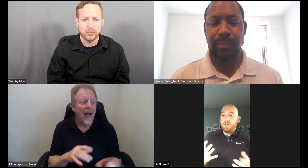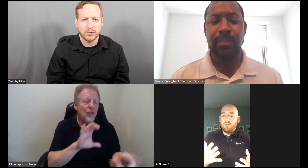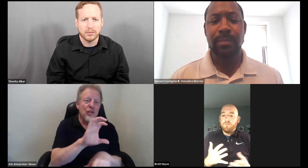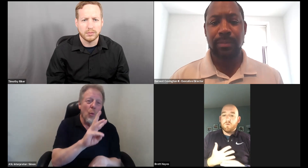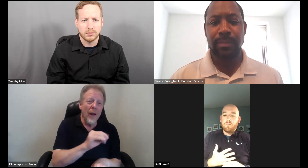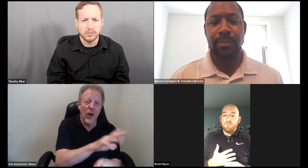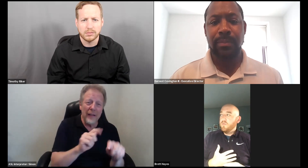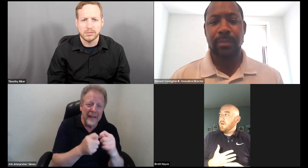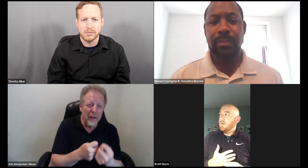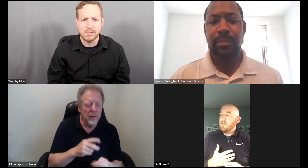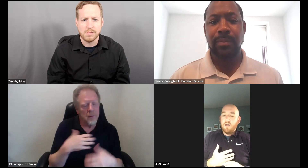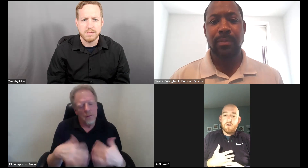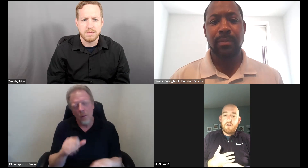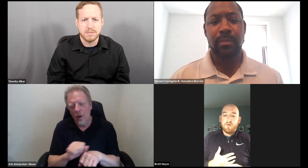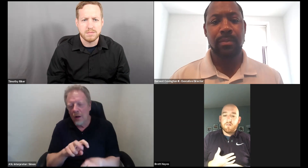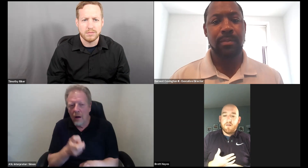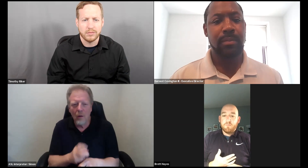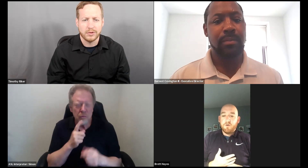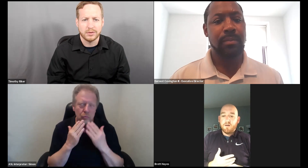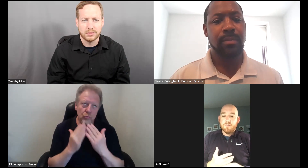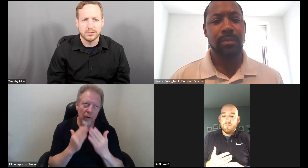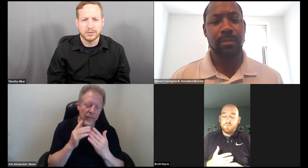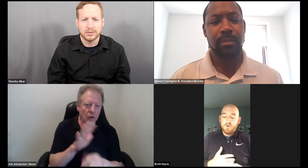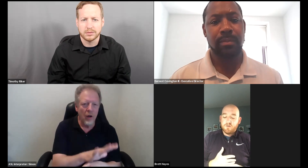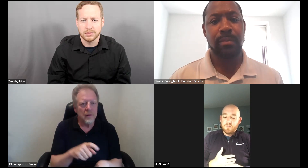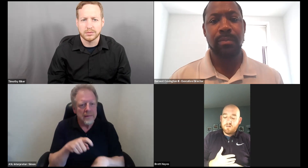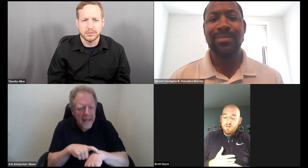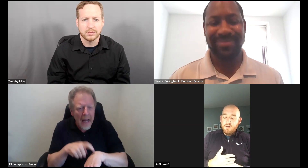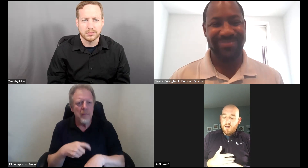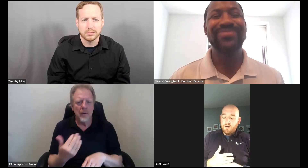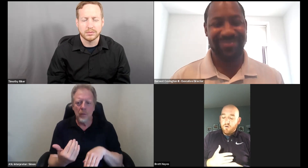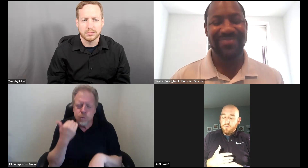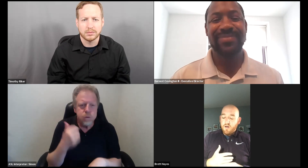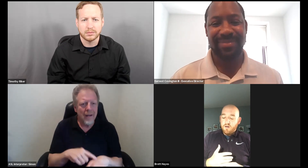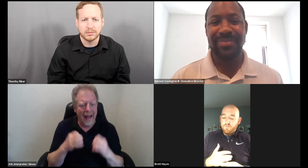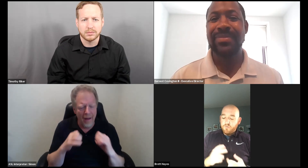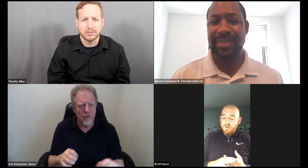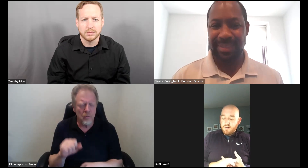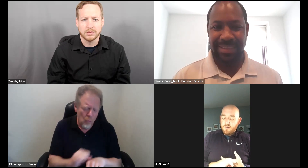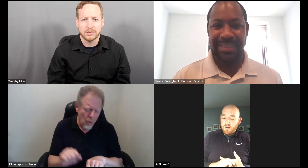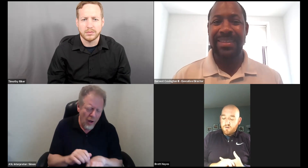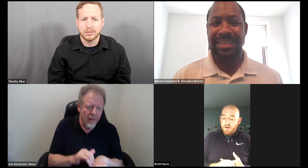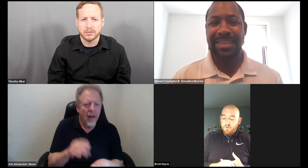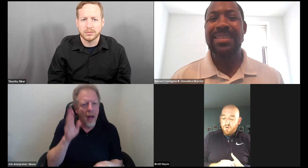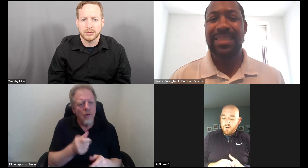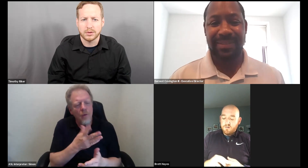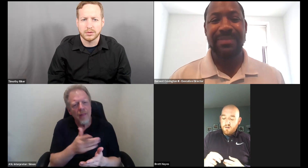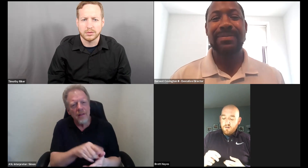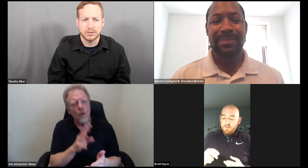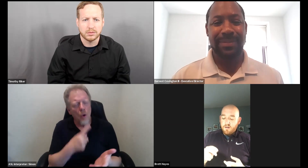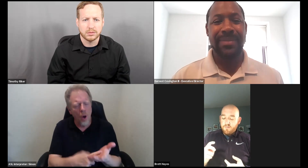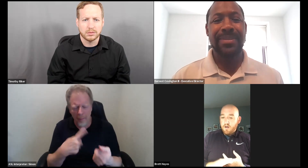we're really grateful for the time and effort that they're putting into this project. And I know that a few things they talked about